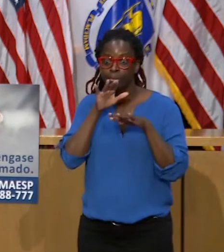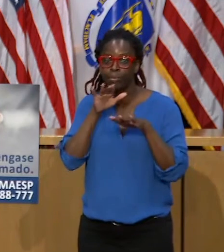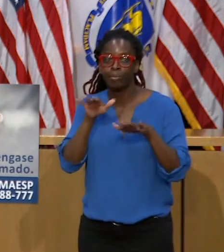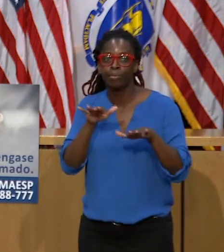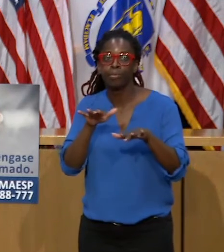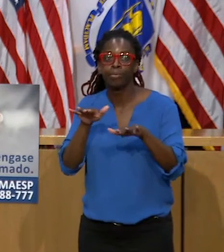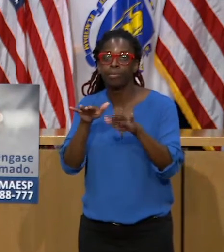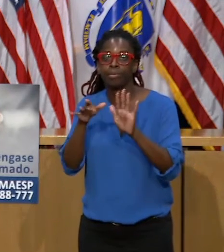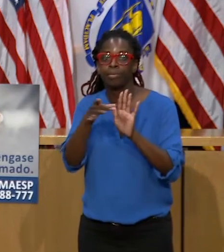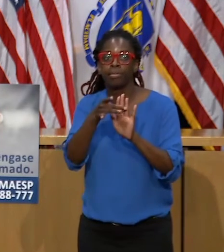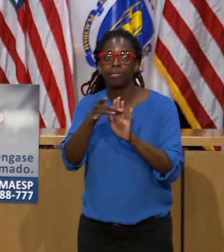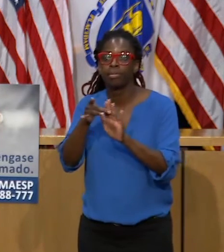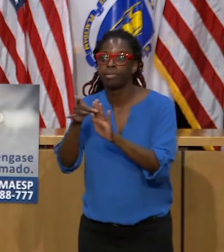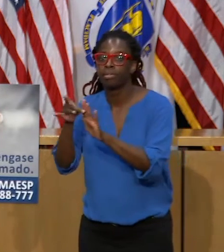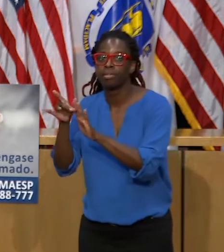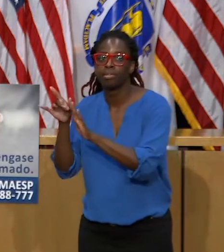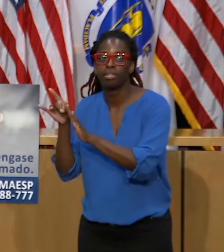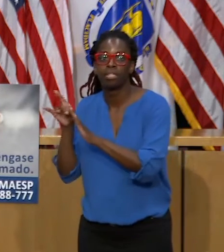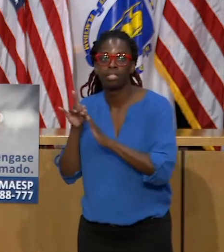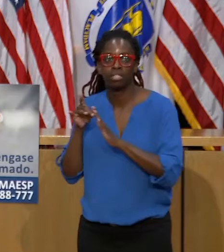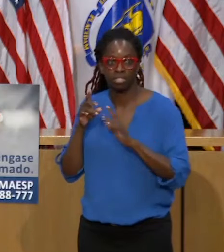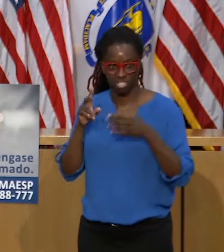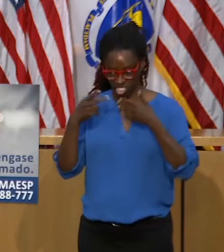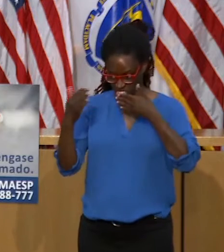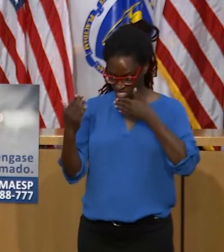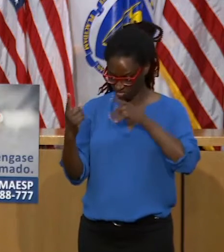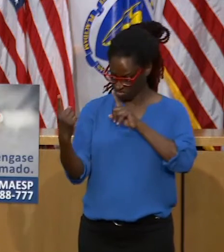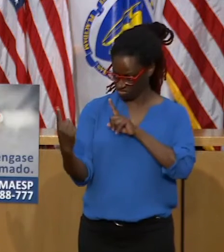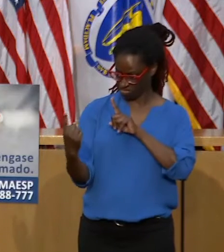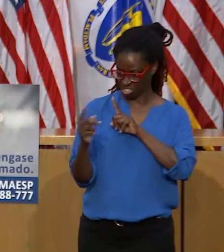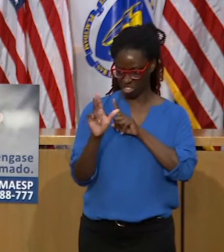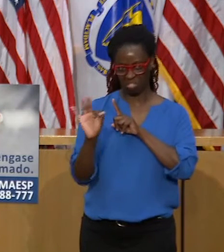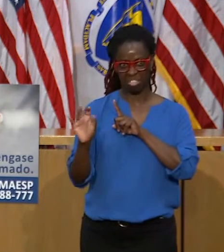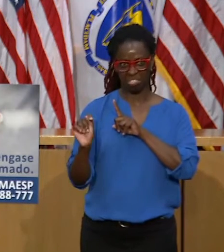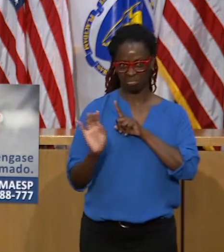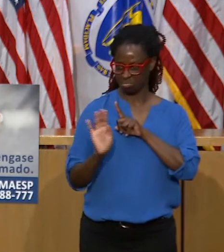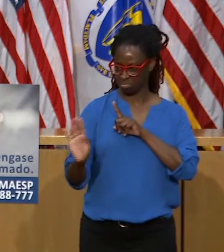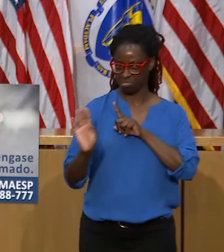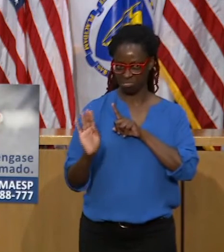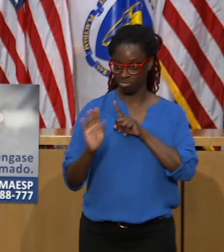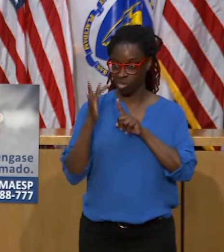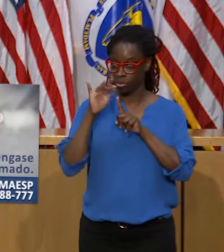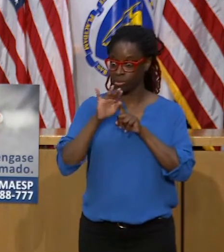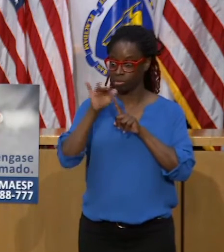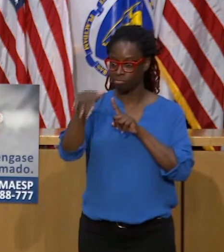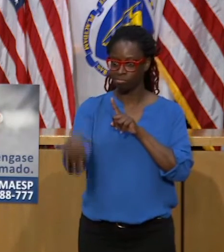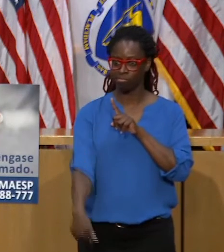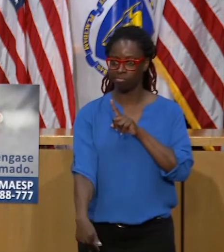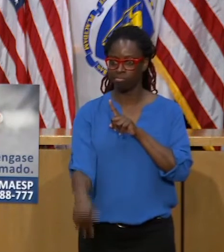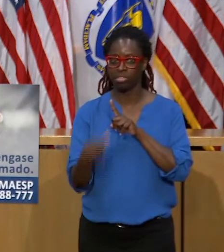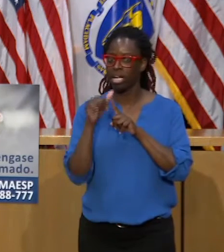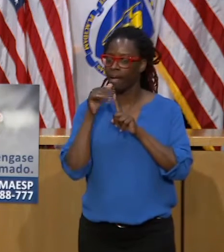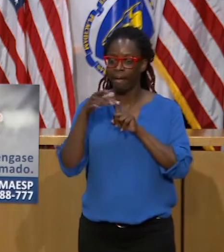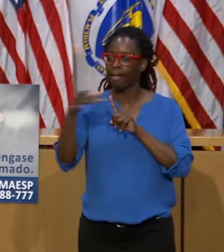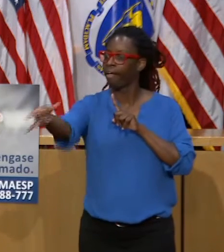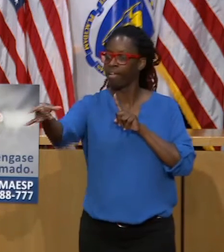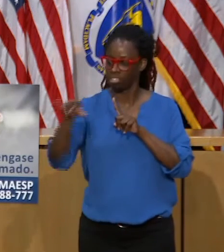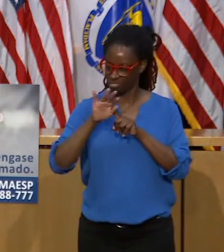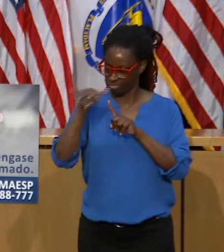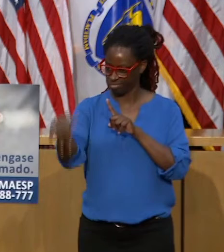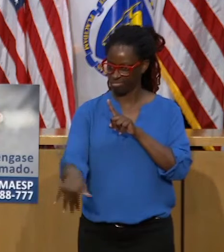literature is still learning about COVID and transmission, but several modeling studies have been done which have looked at 3 feet of